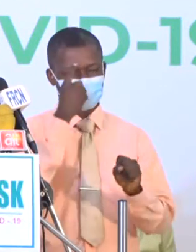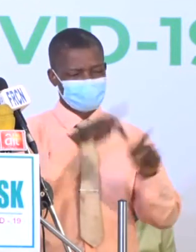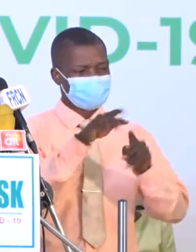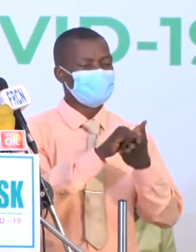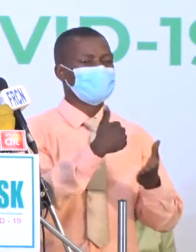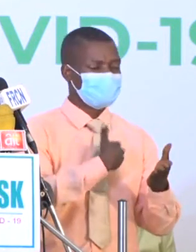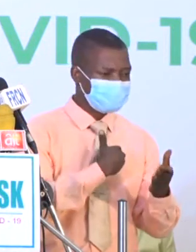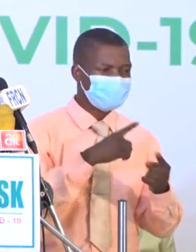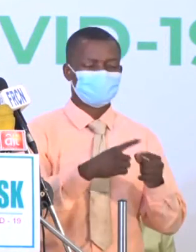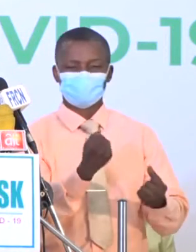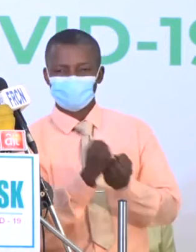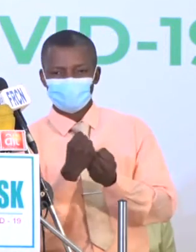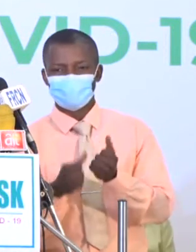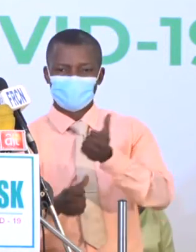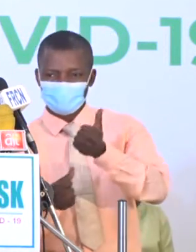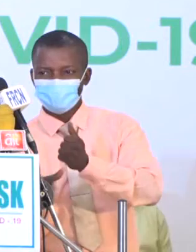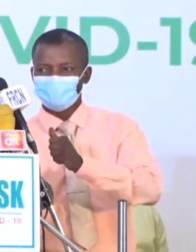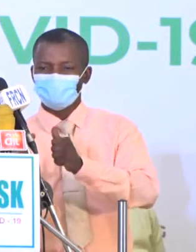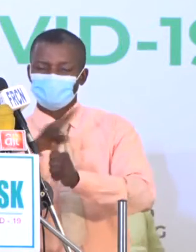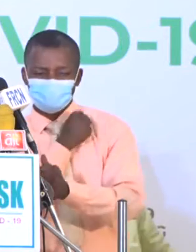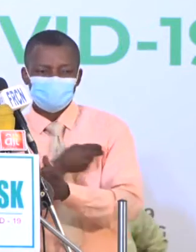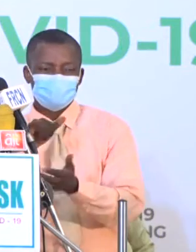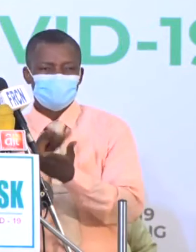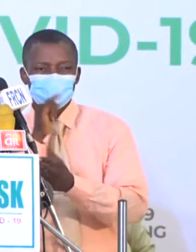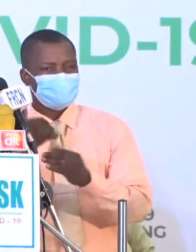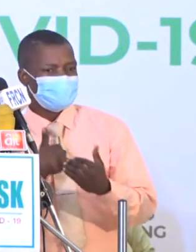to assist those who at the moment don't have, so that there is no